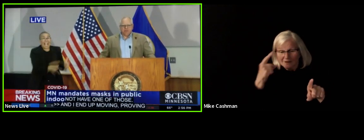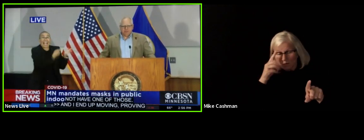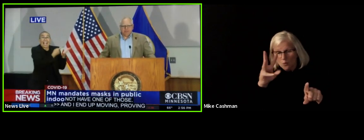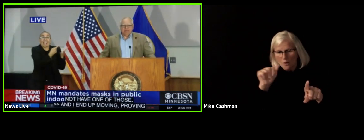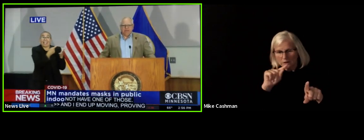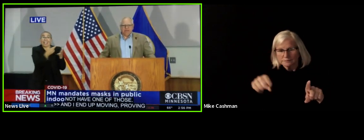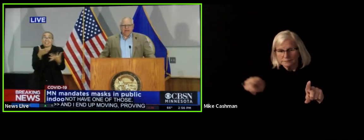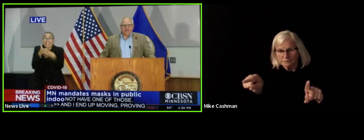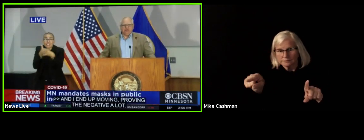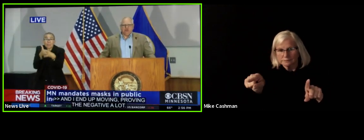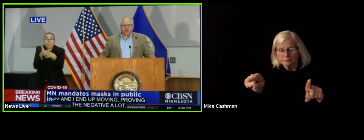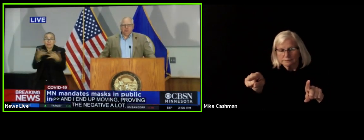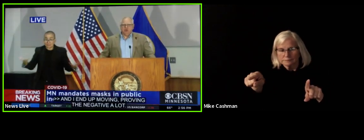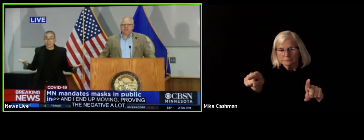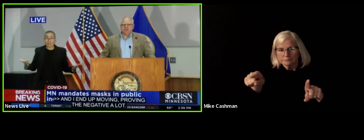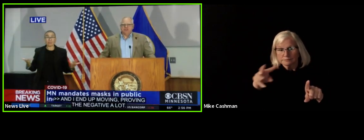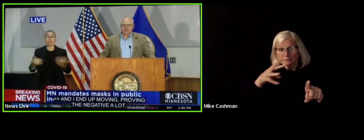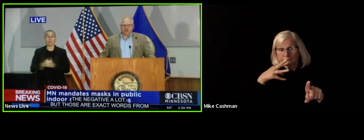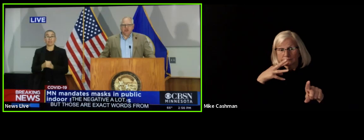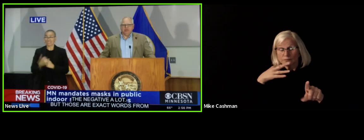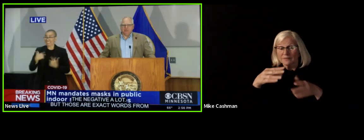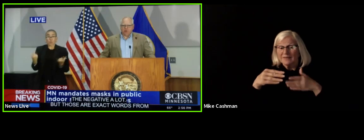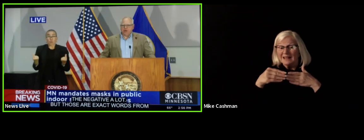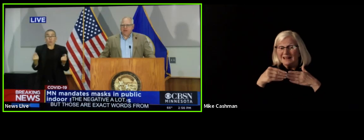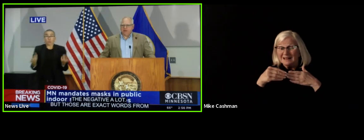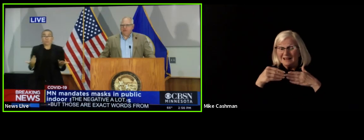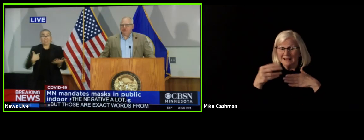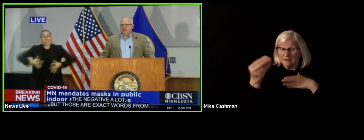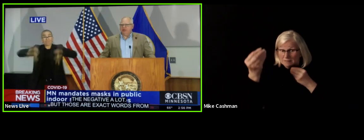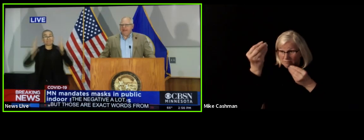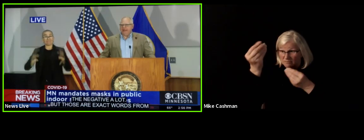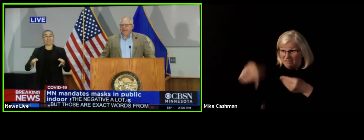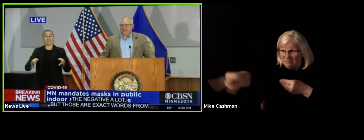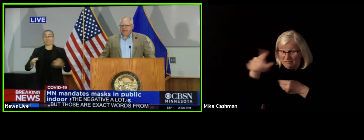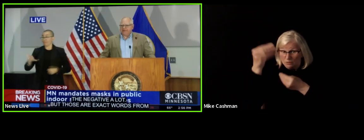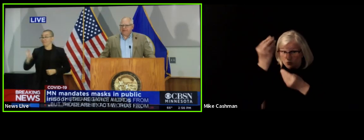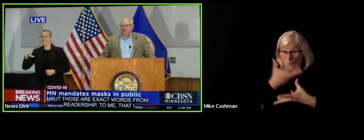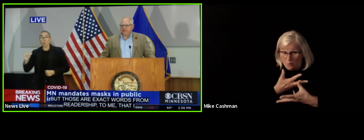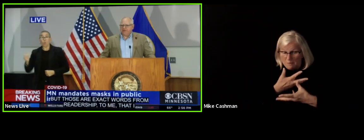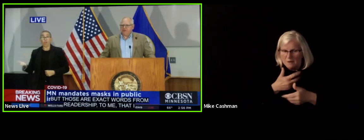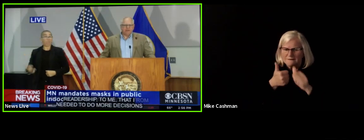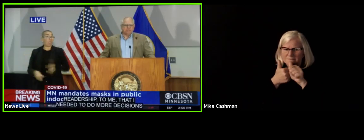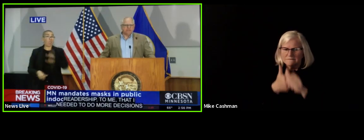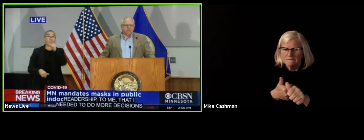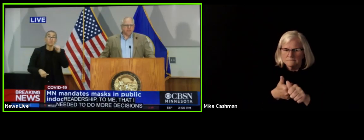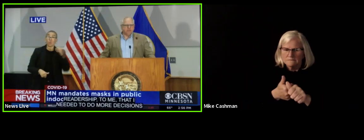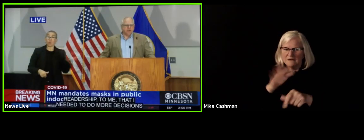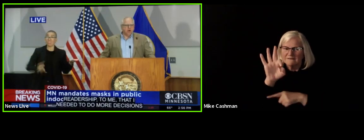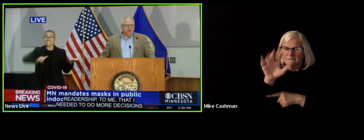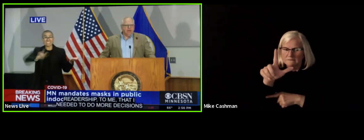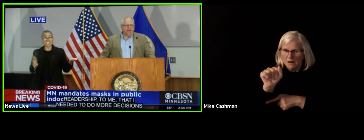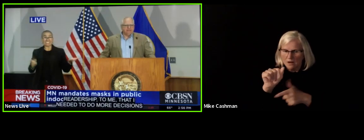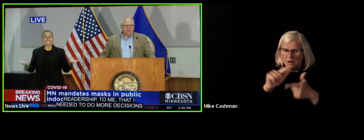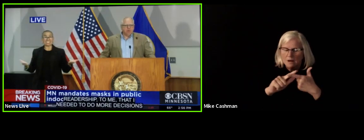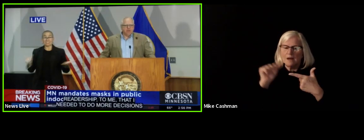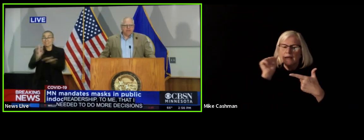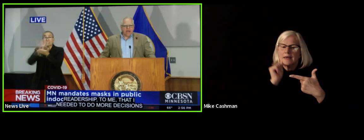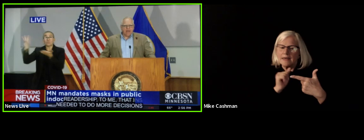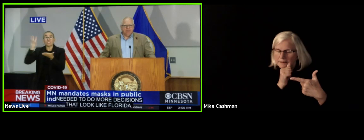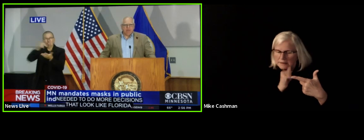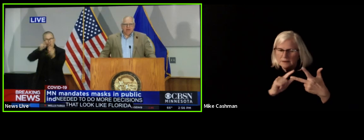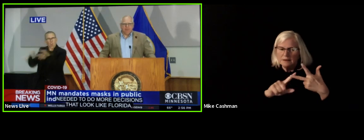to me, that I needed to do more decisions that look like Florida, Arizona, and Texas. And that was about 6 weeks ago. At some point